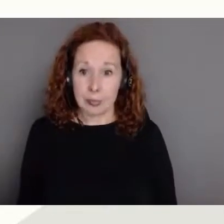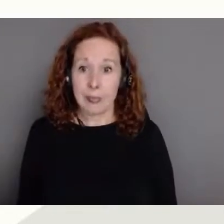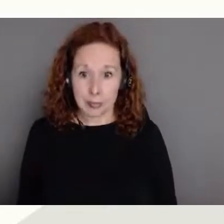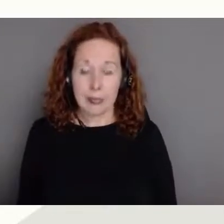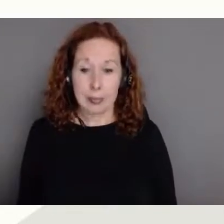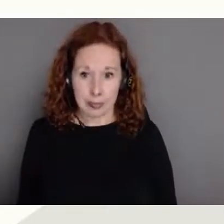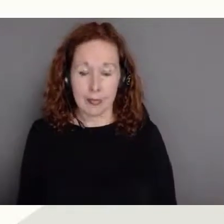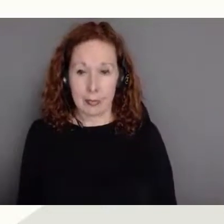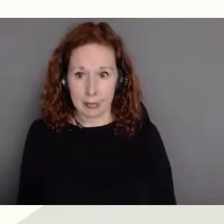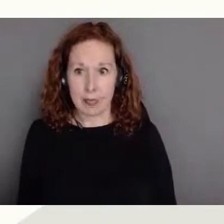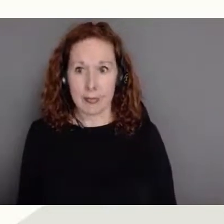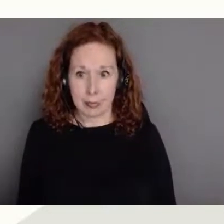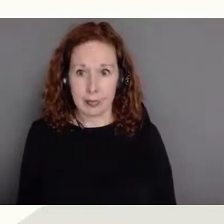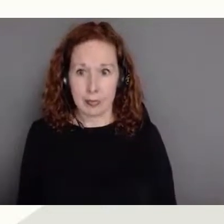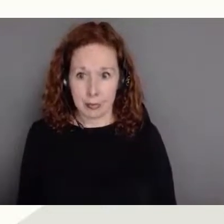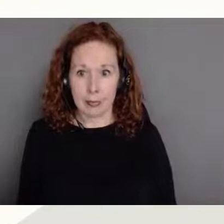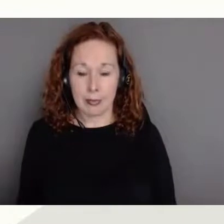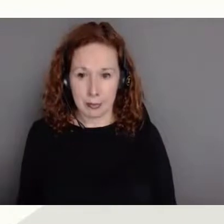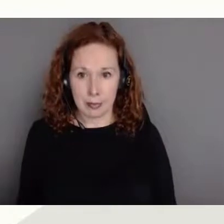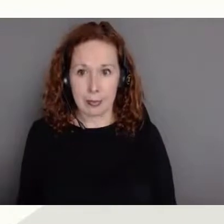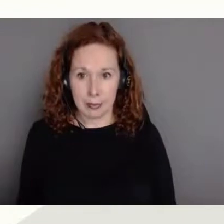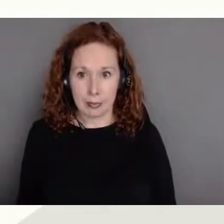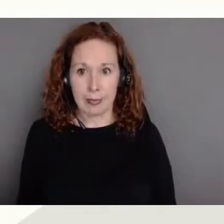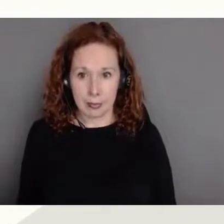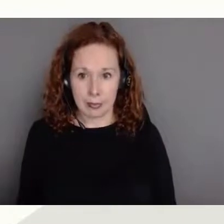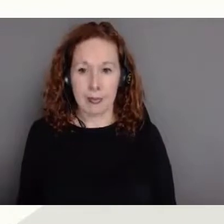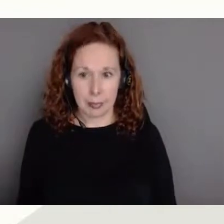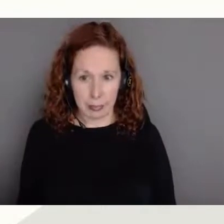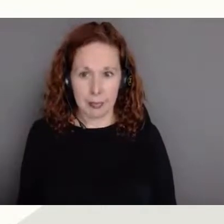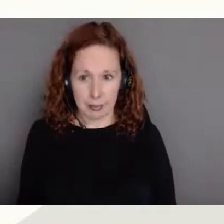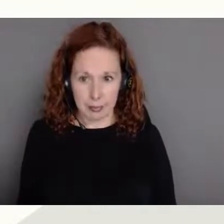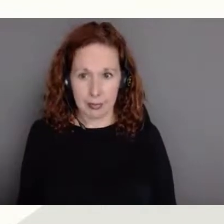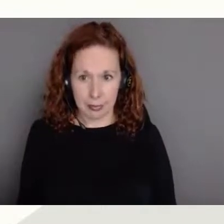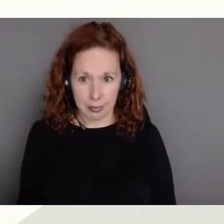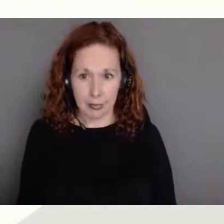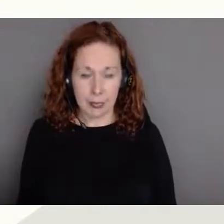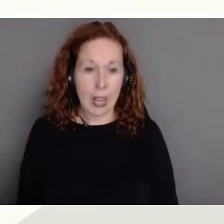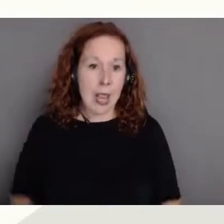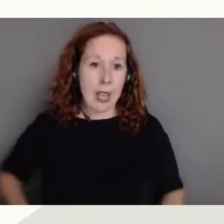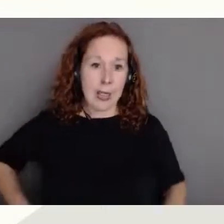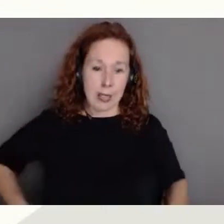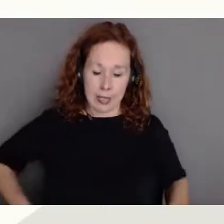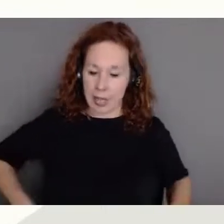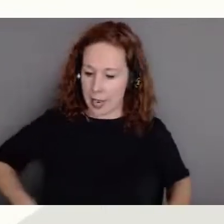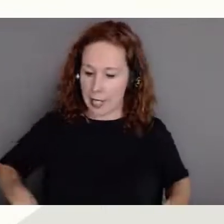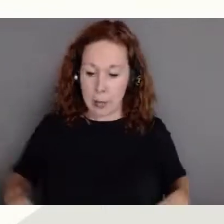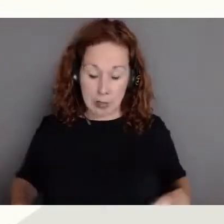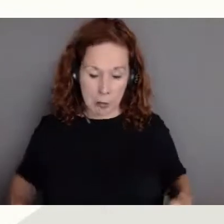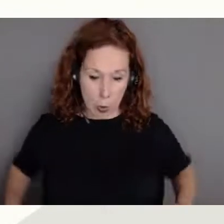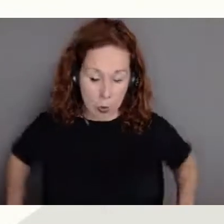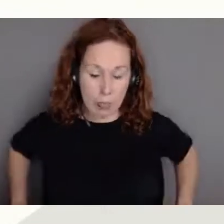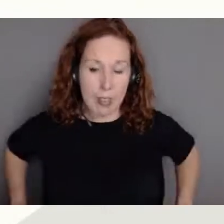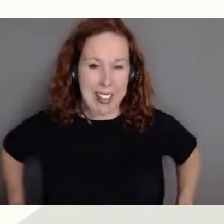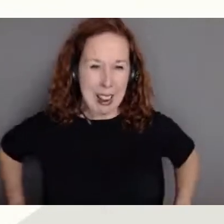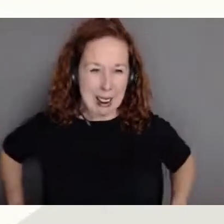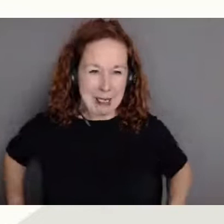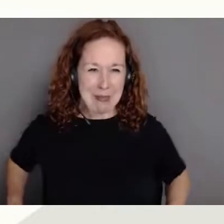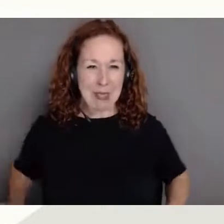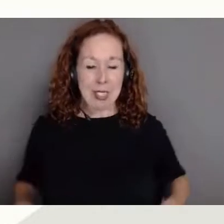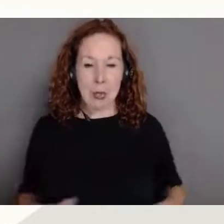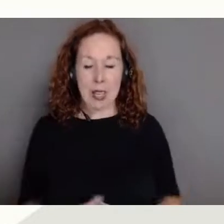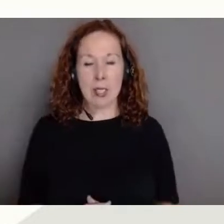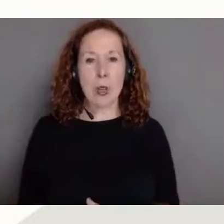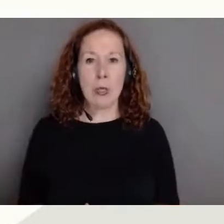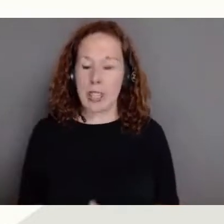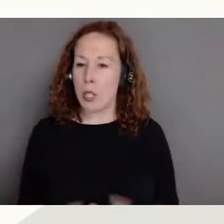very we stop and we talk to one, however it looks? Yeah. Yeah, it's a bit of both.